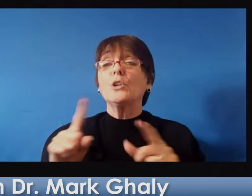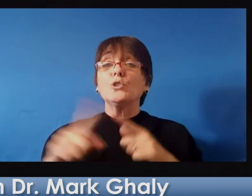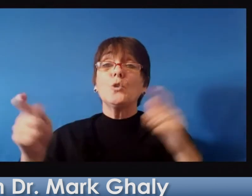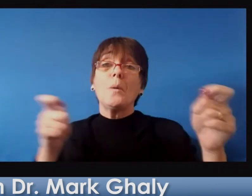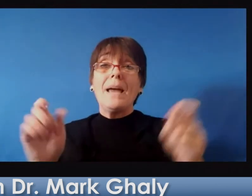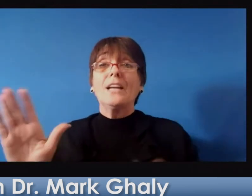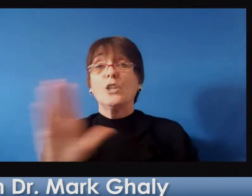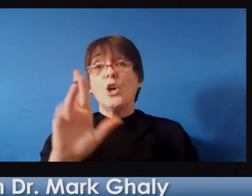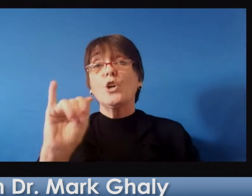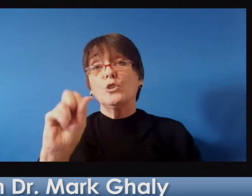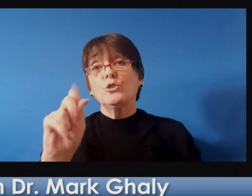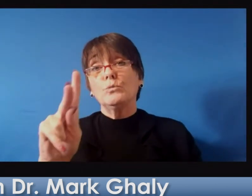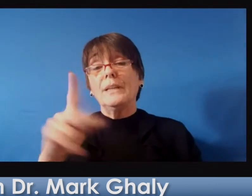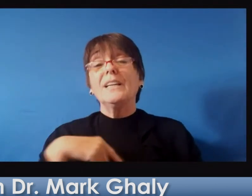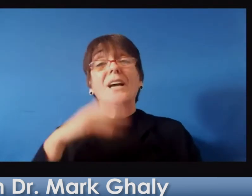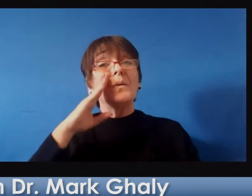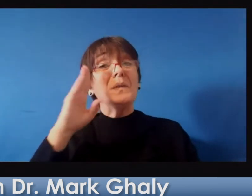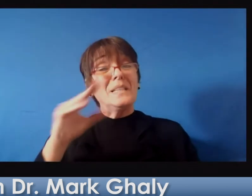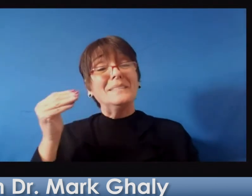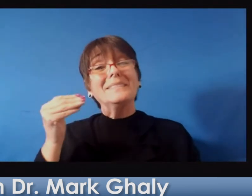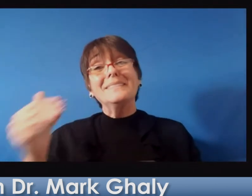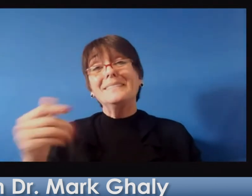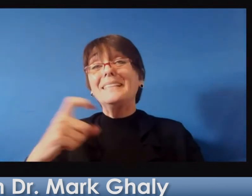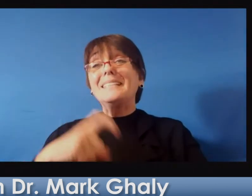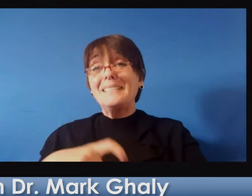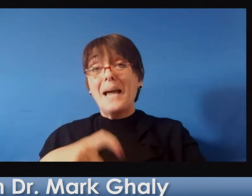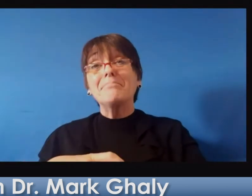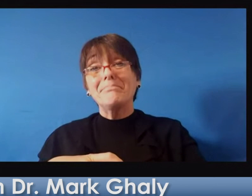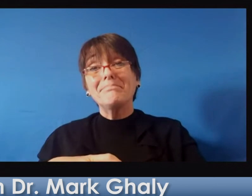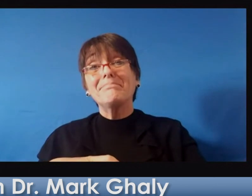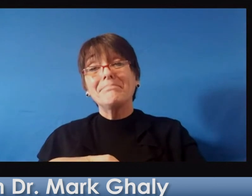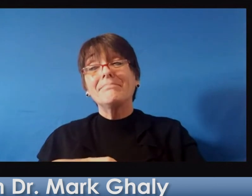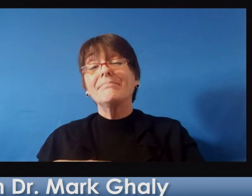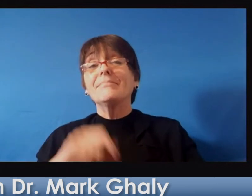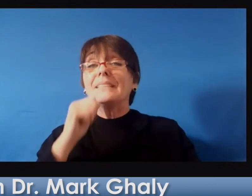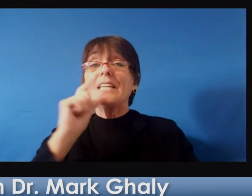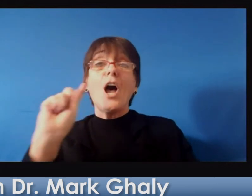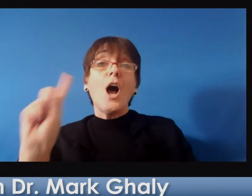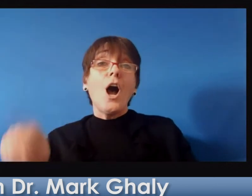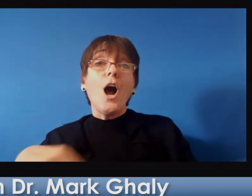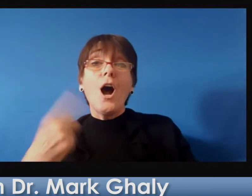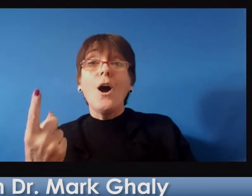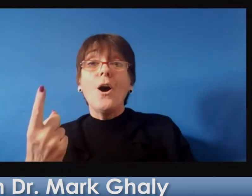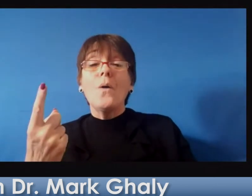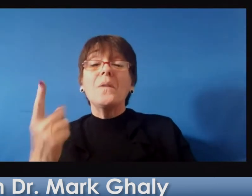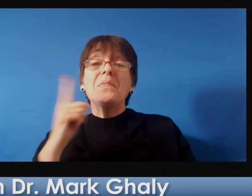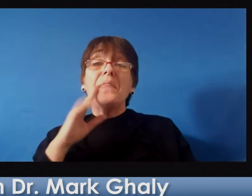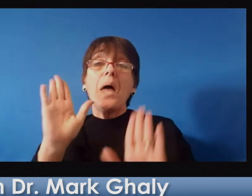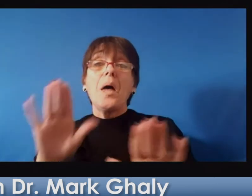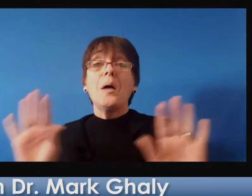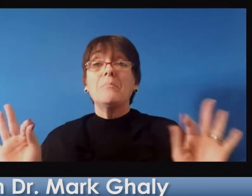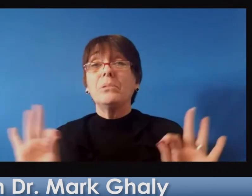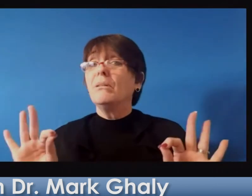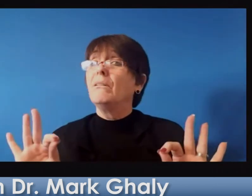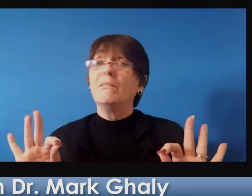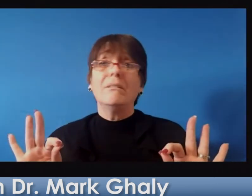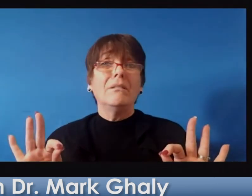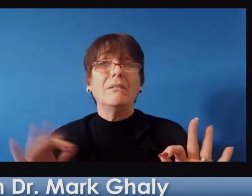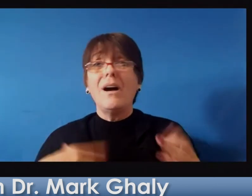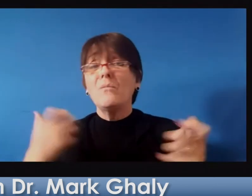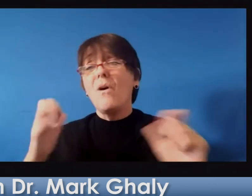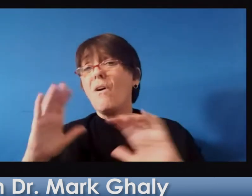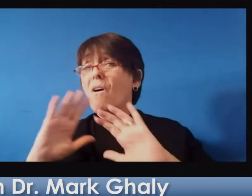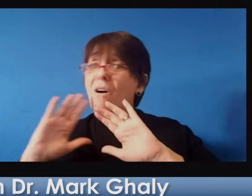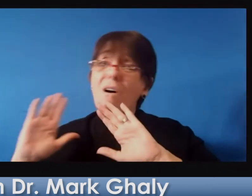risk. We know we're entering a period where people not just are bringing their guard down, but they desperately want to bring their guard down.